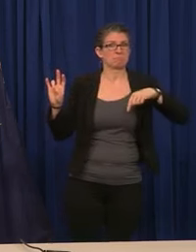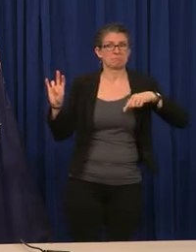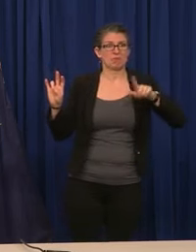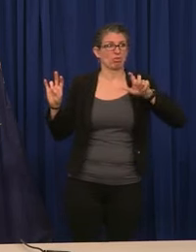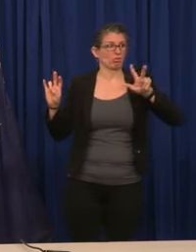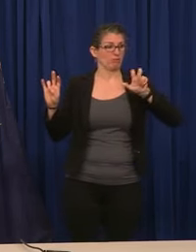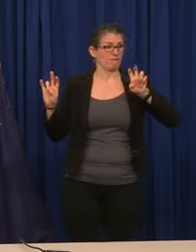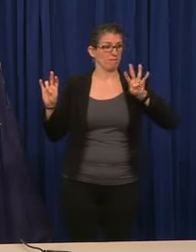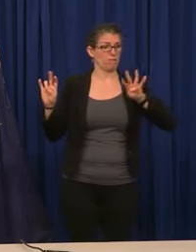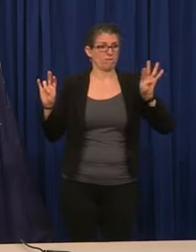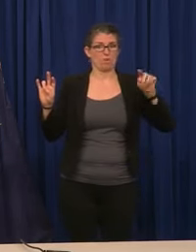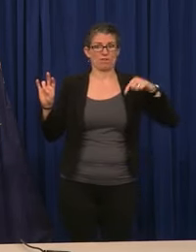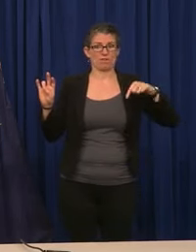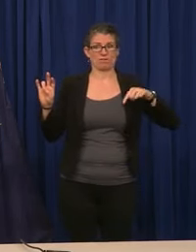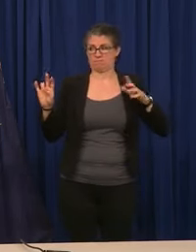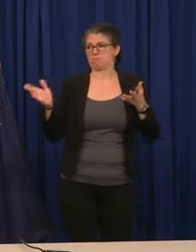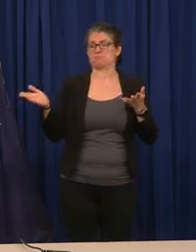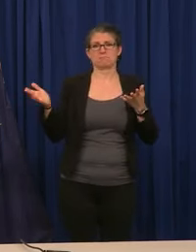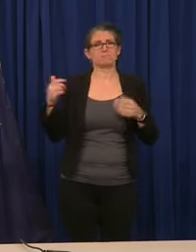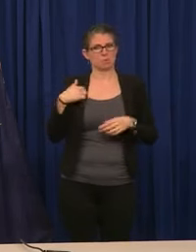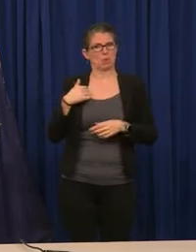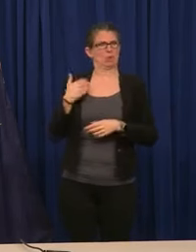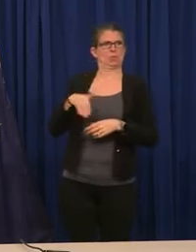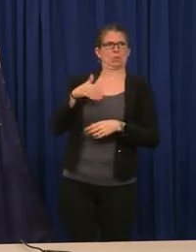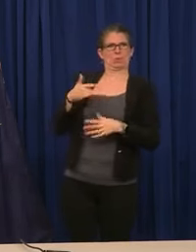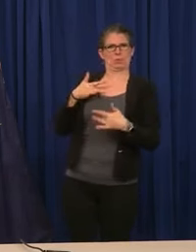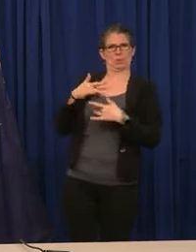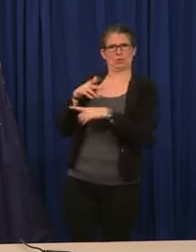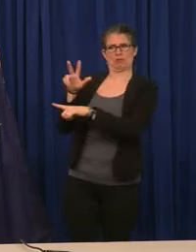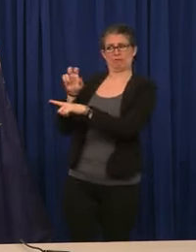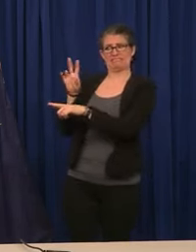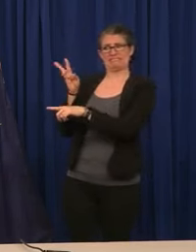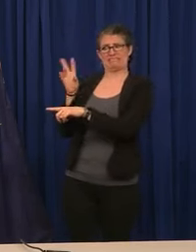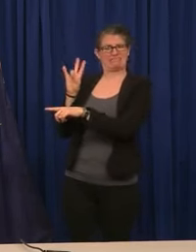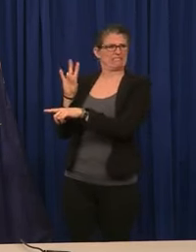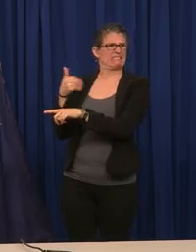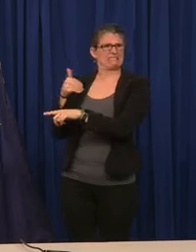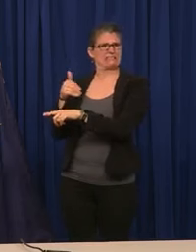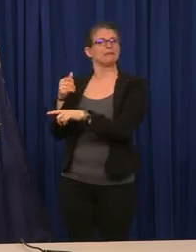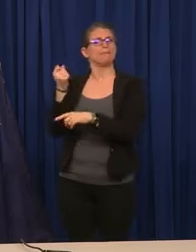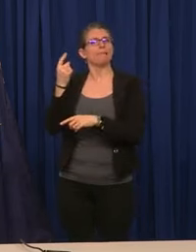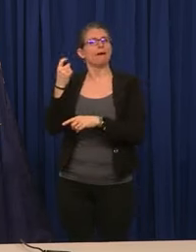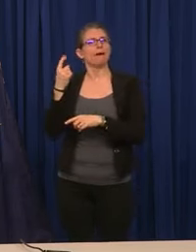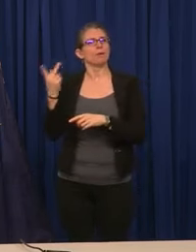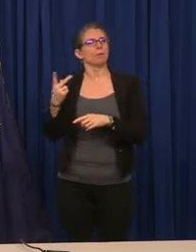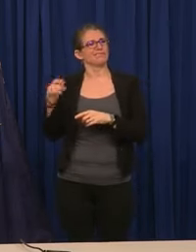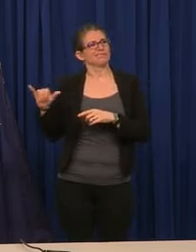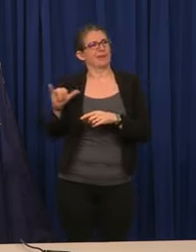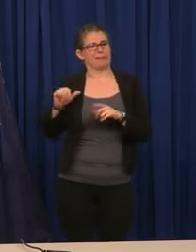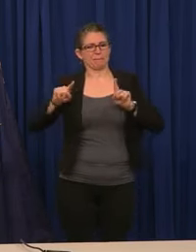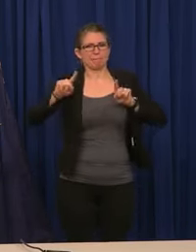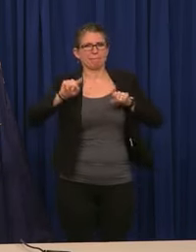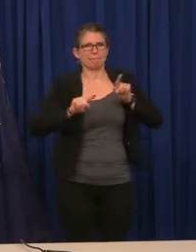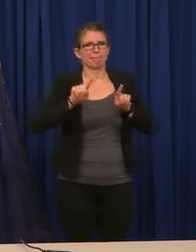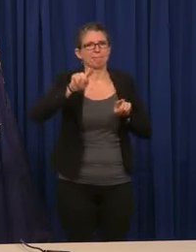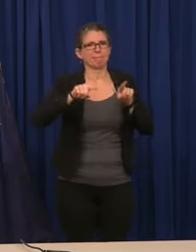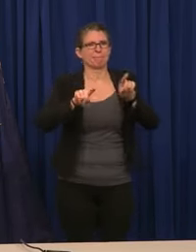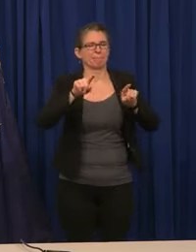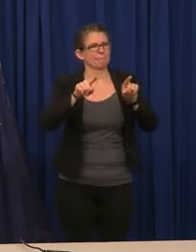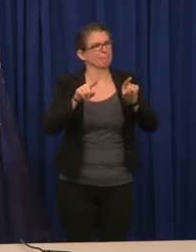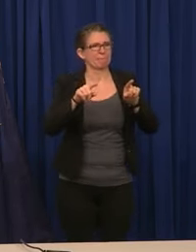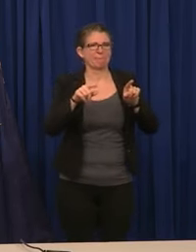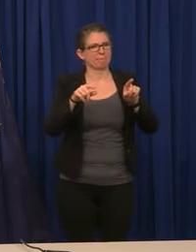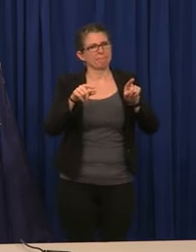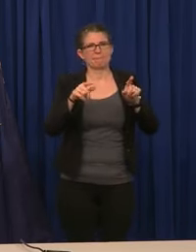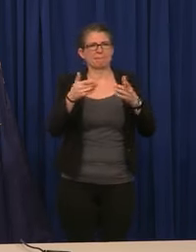it is evidence of continued transmission across the state, across northern New England. So